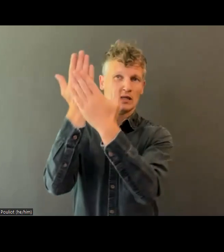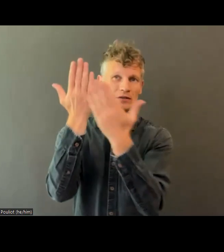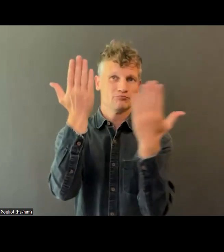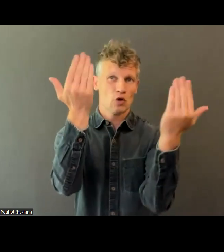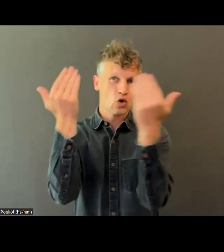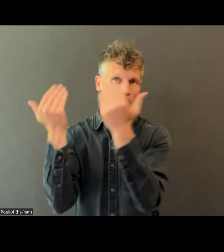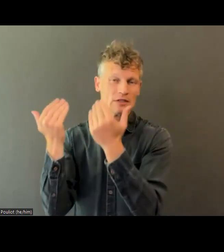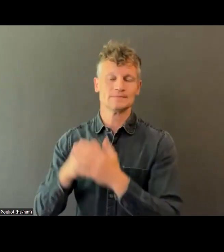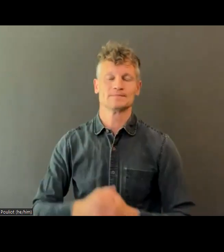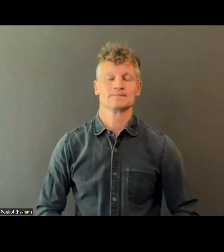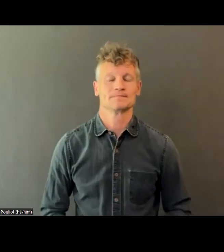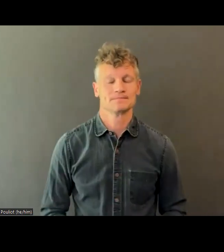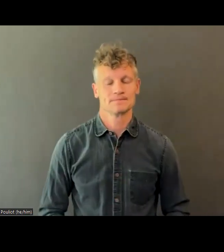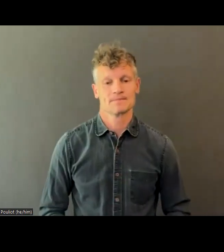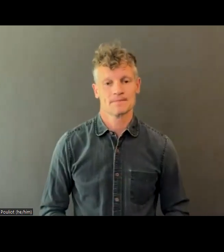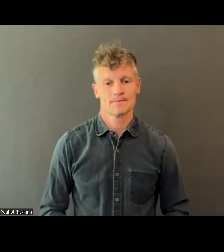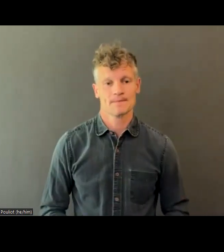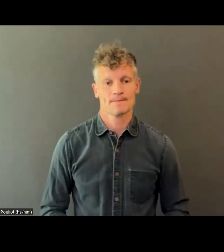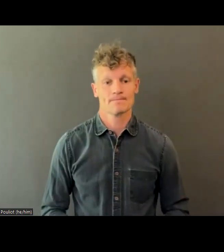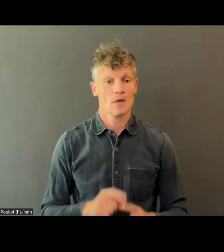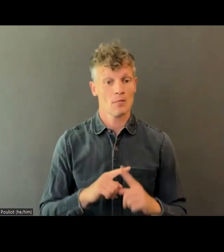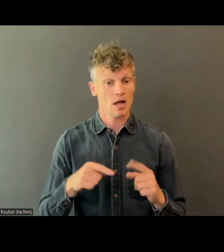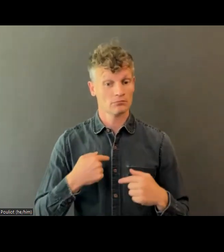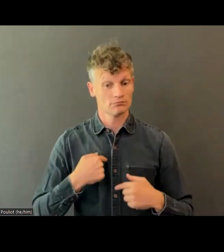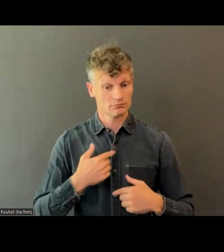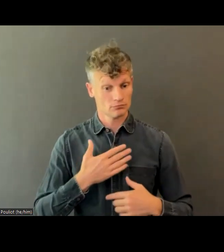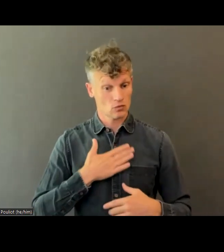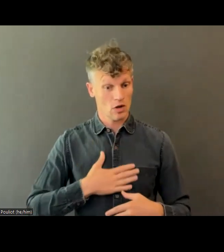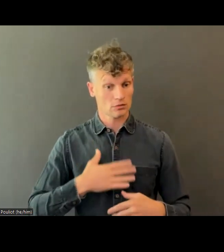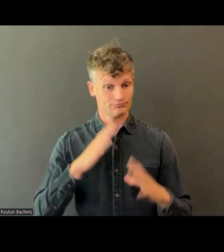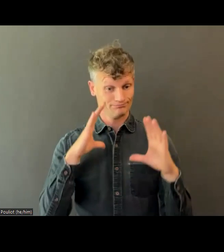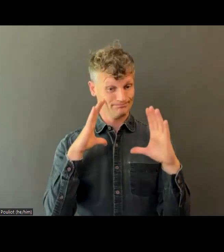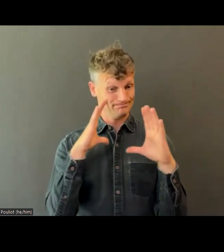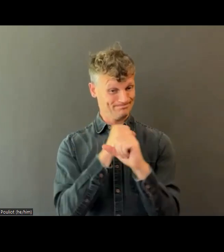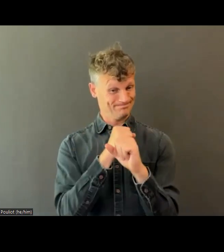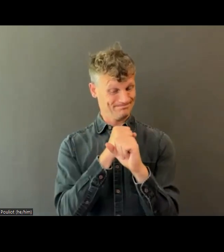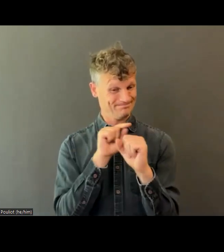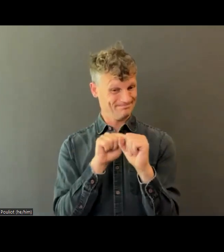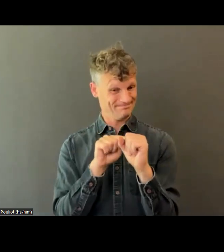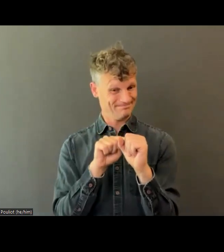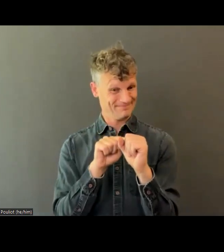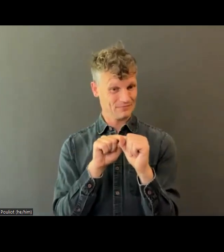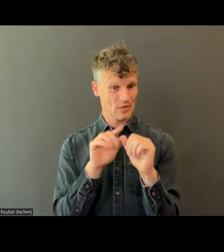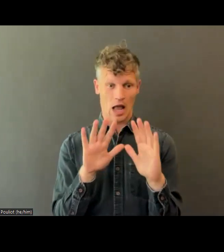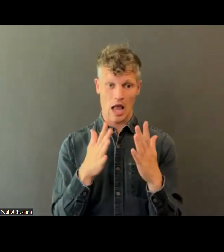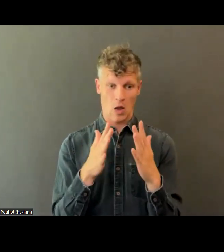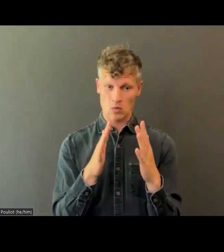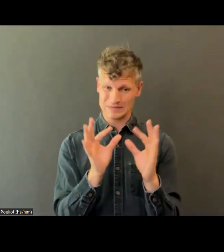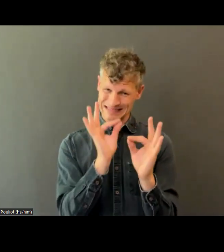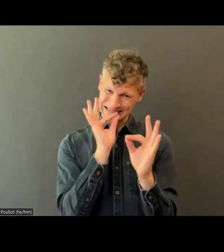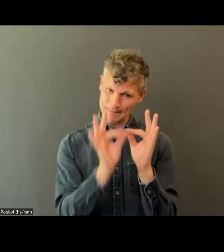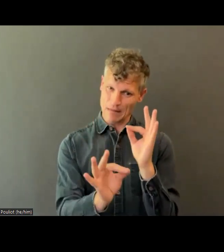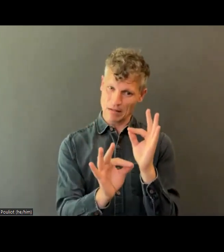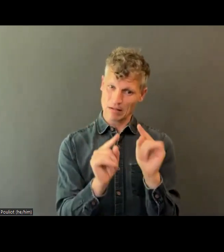an idea of how suppliers are able to fulfill that is part of the role that we play as an organization, supporting our business owners